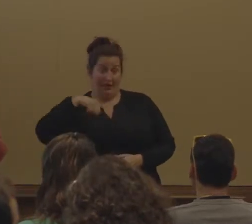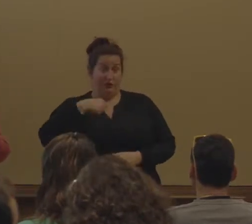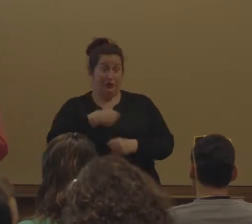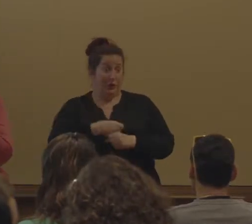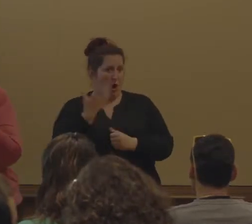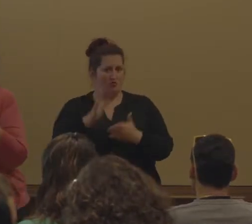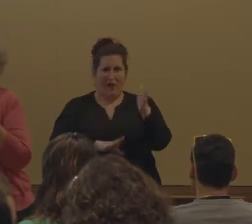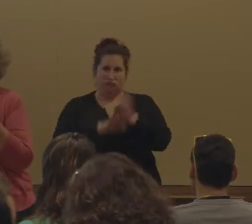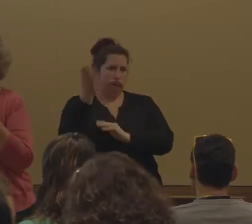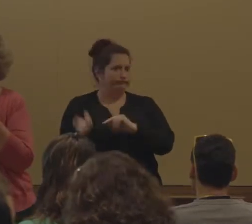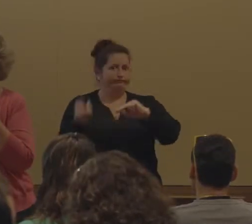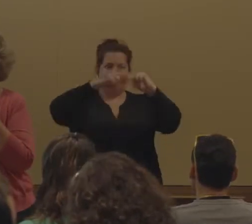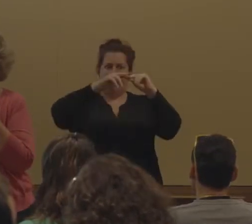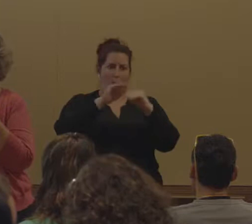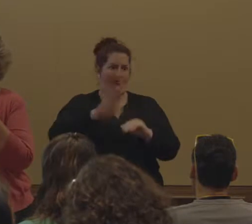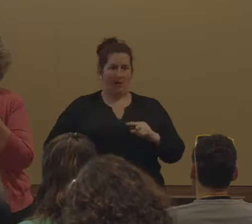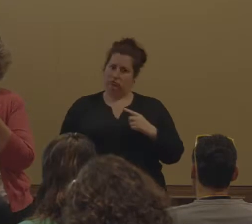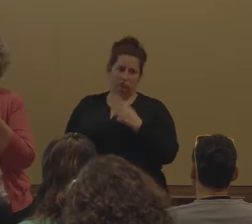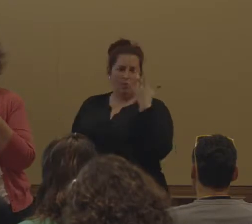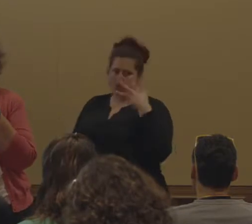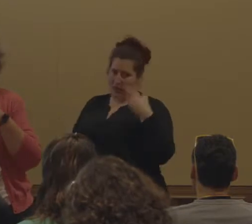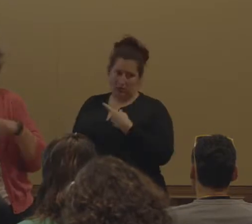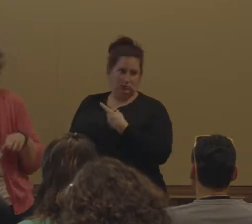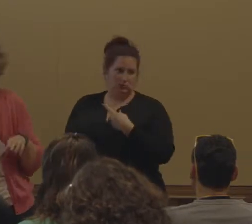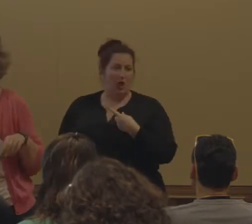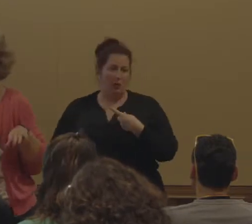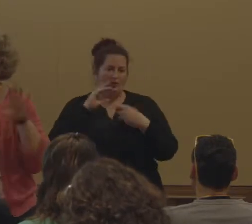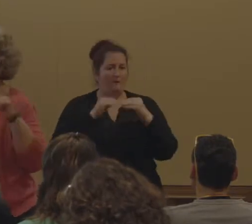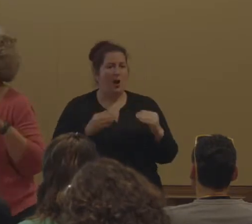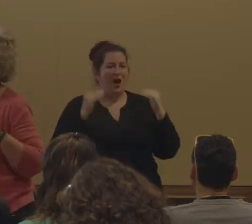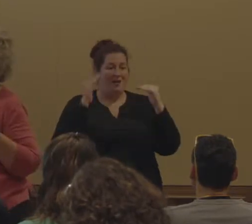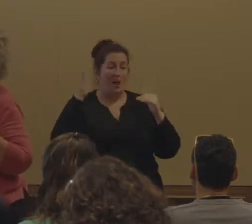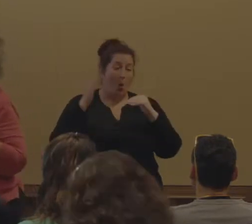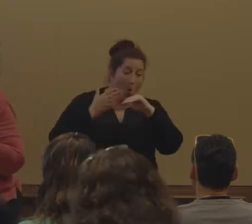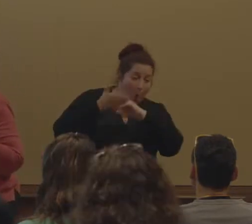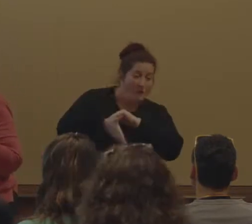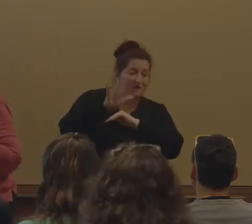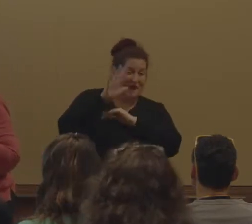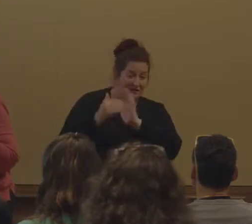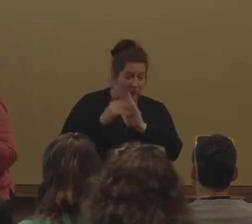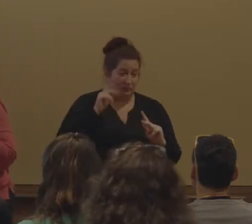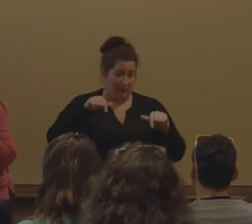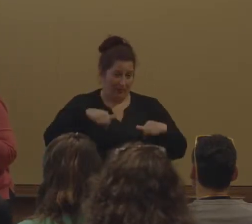year we have already surpassed that number, and so we're going to have a higher, well over 5,000 individuals this